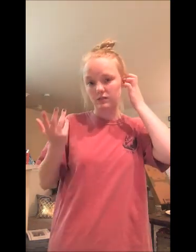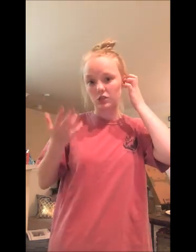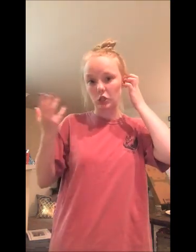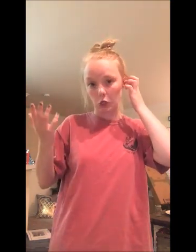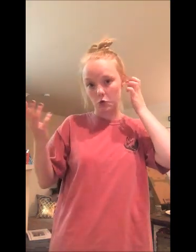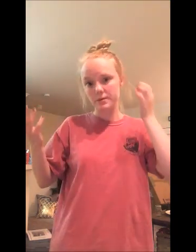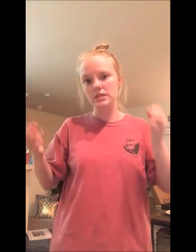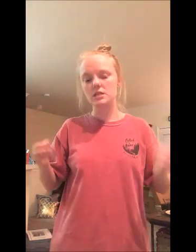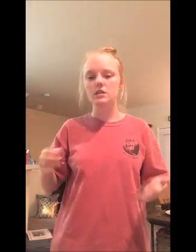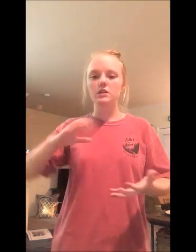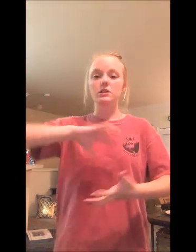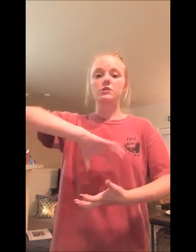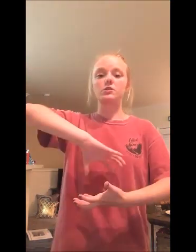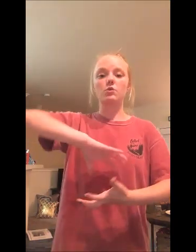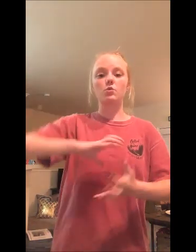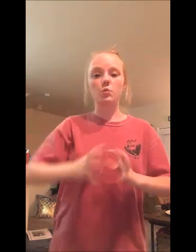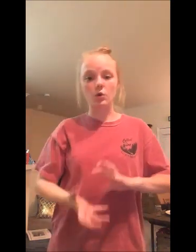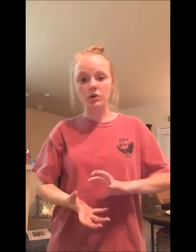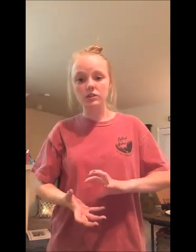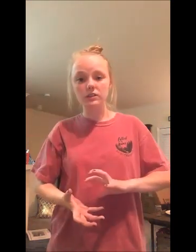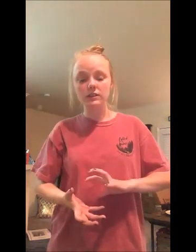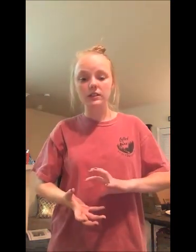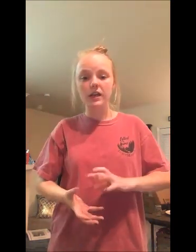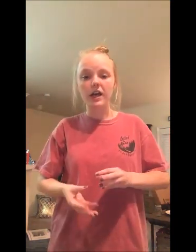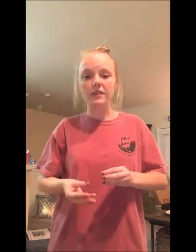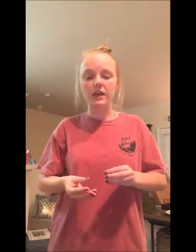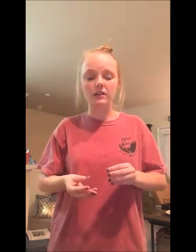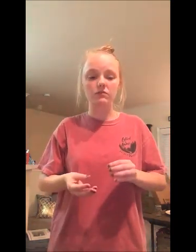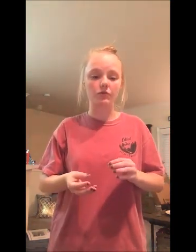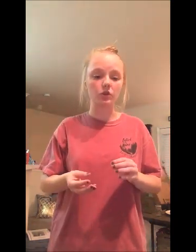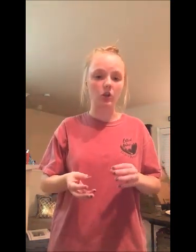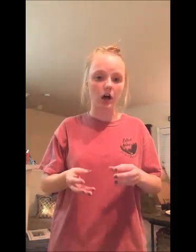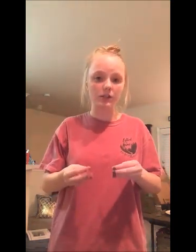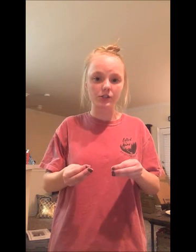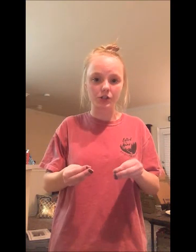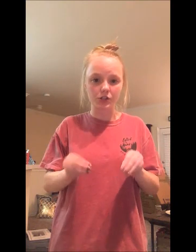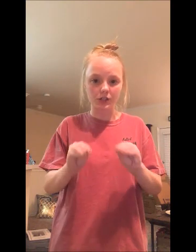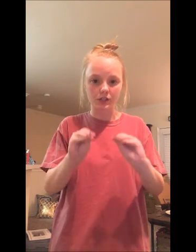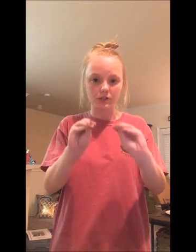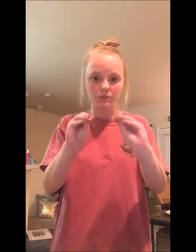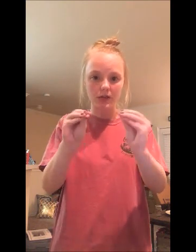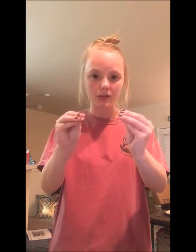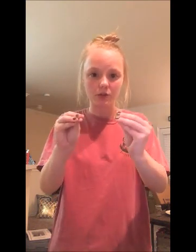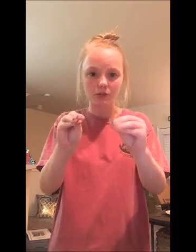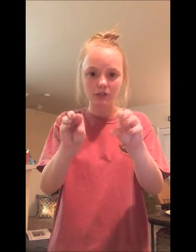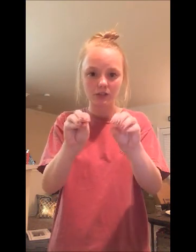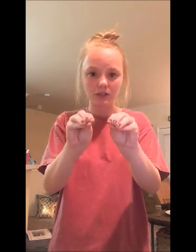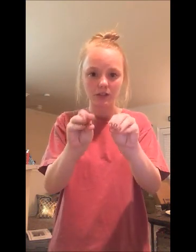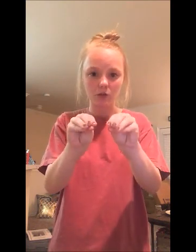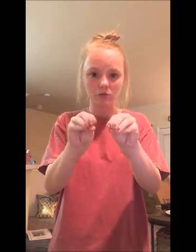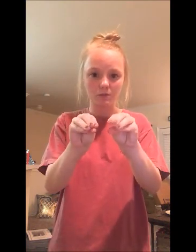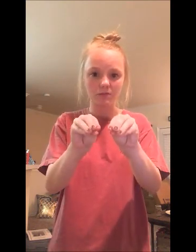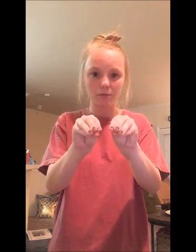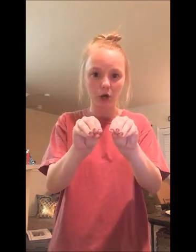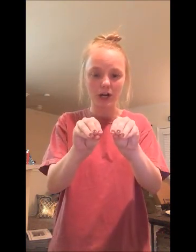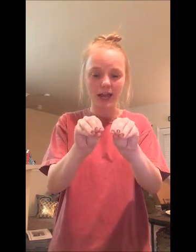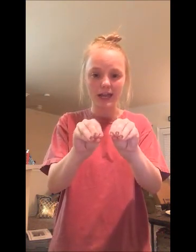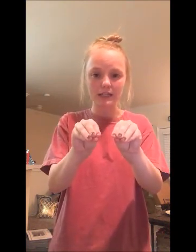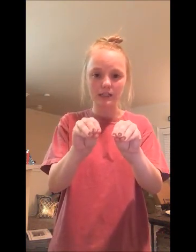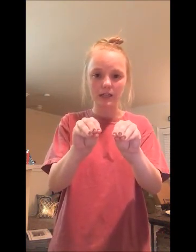the globe. So the world. And then for lost, you're just going to make those little bird hands